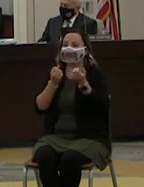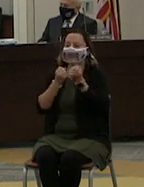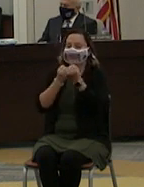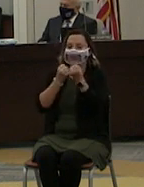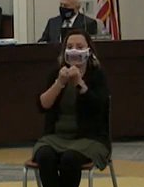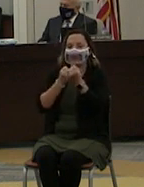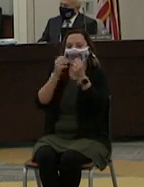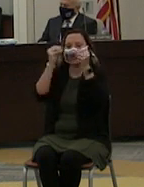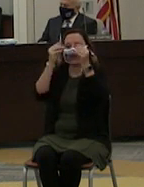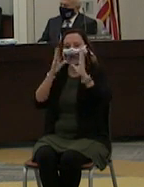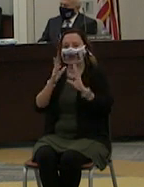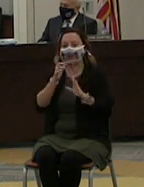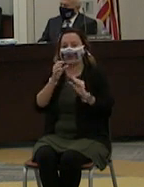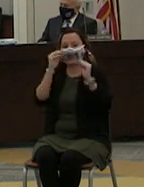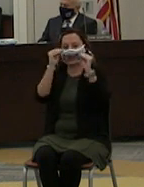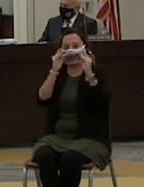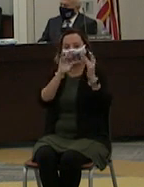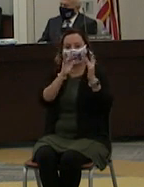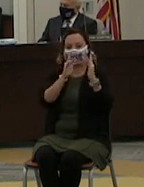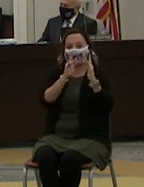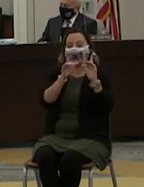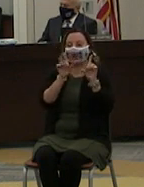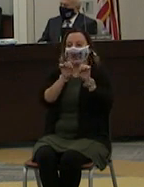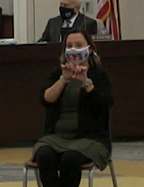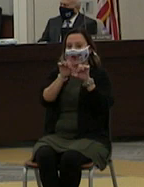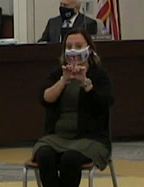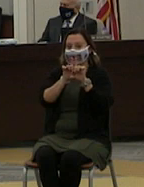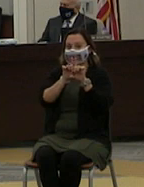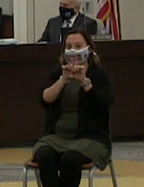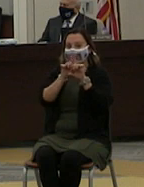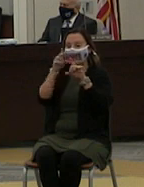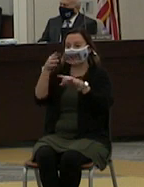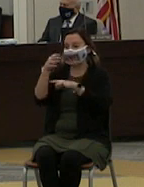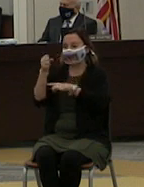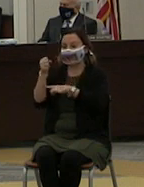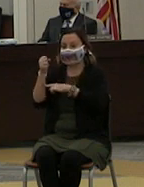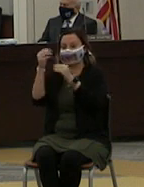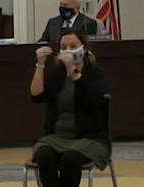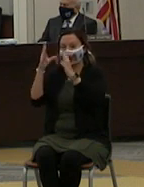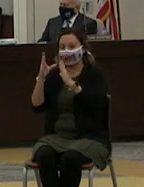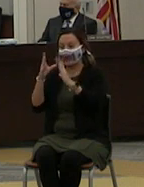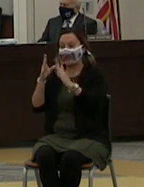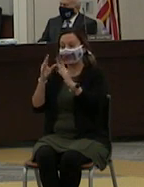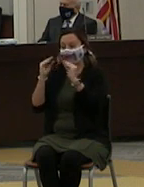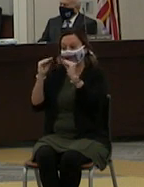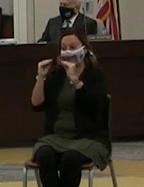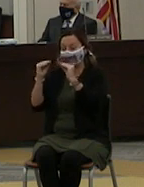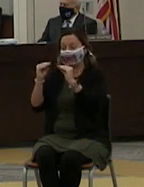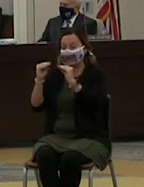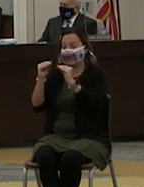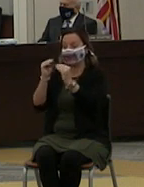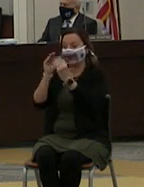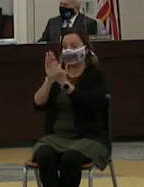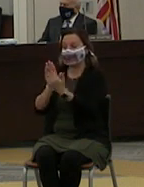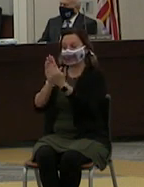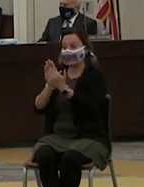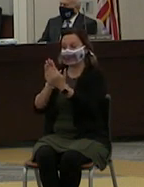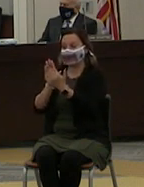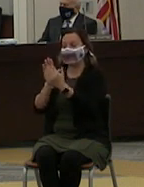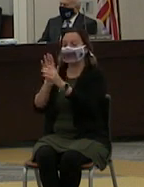are teaching virtually, as well as secondary teachers who might be teaching in person concurrently with some students at